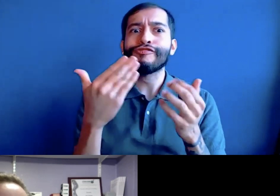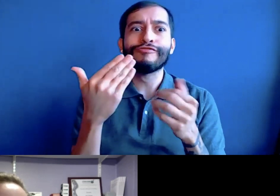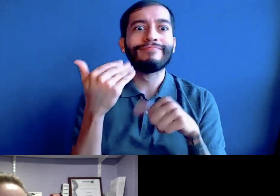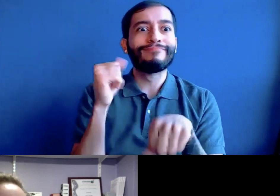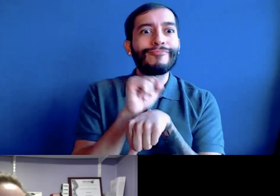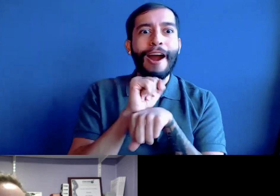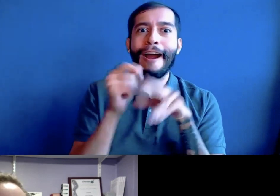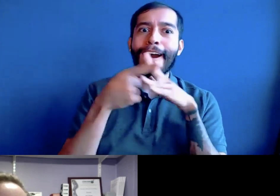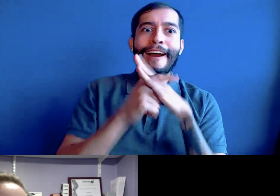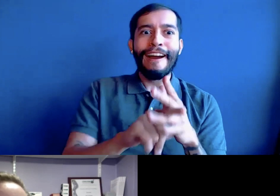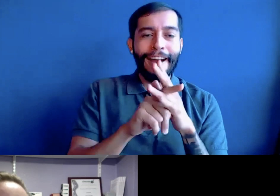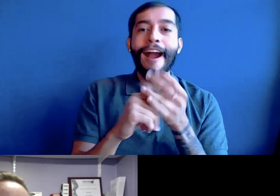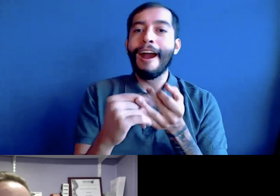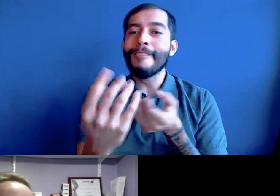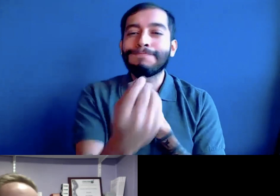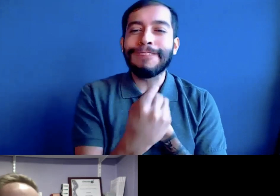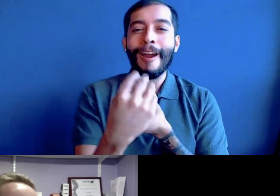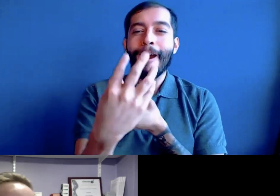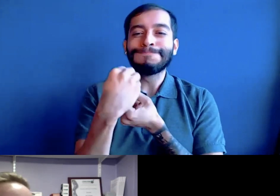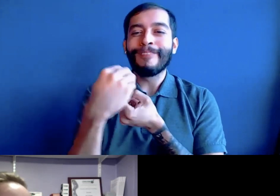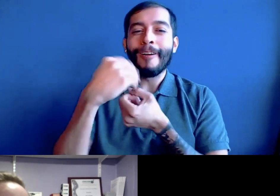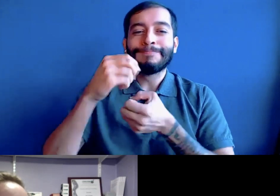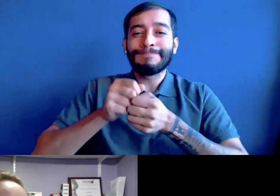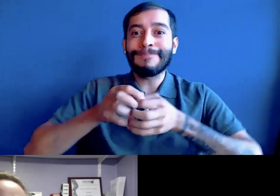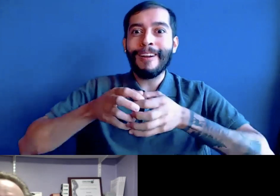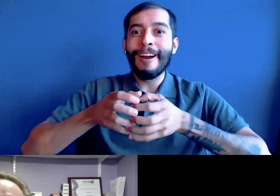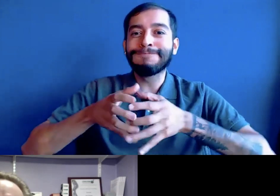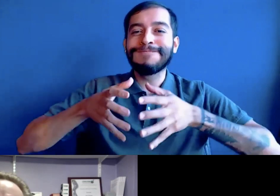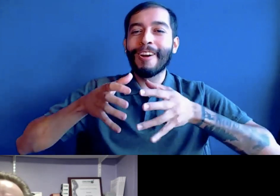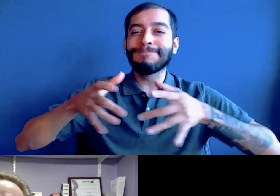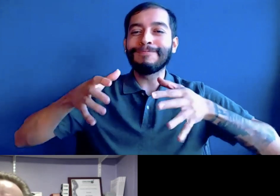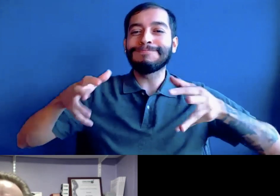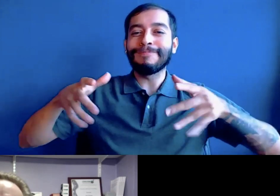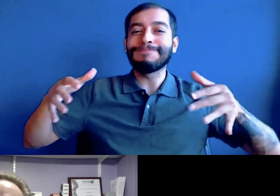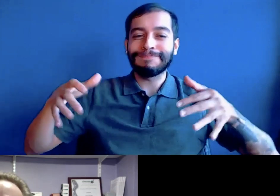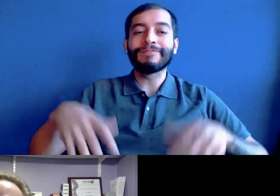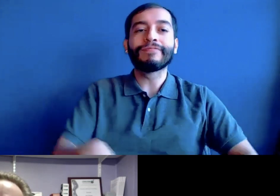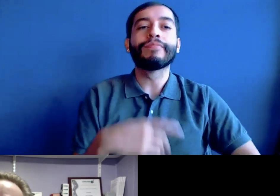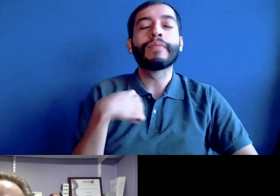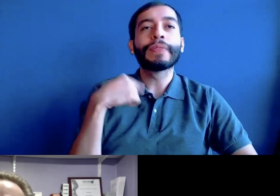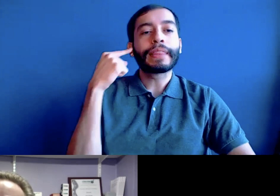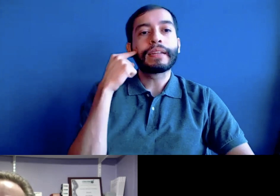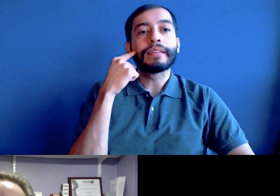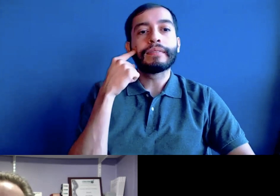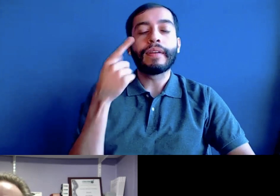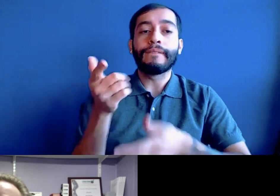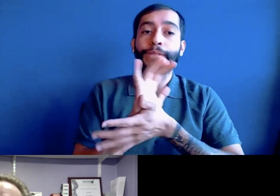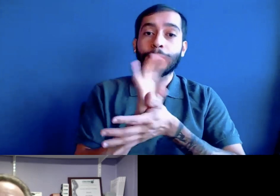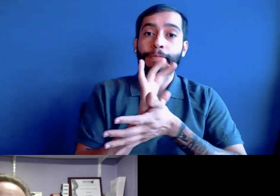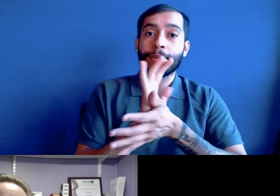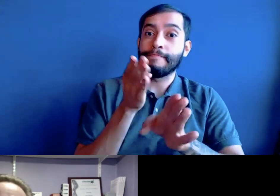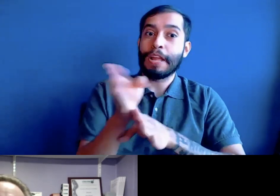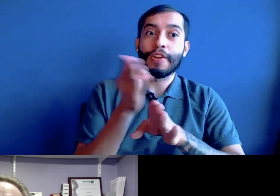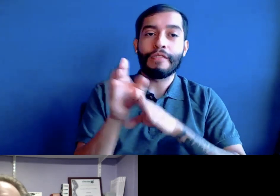And I think, I mean, the film industry can also be very sort of set in its ways in terms